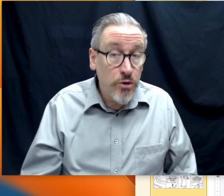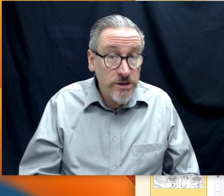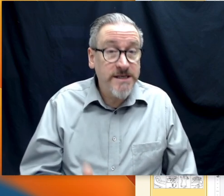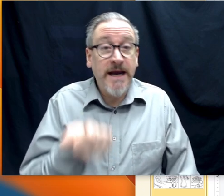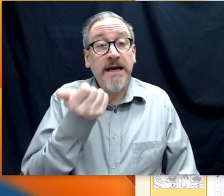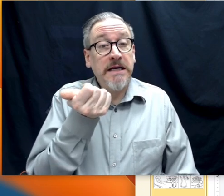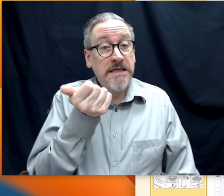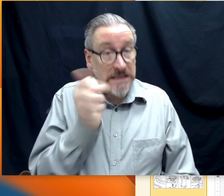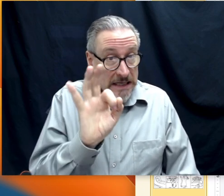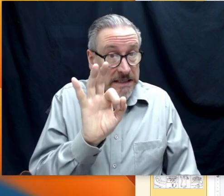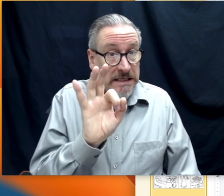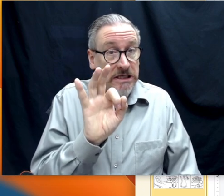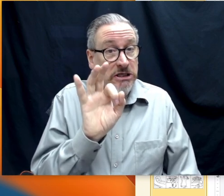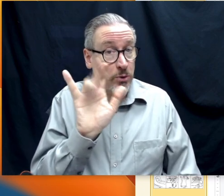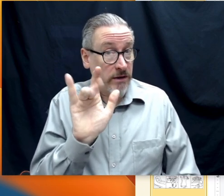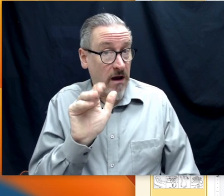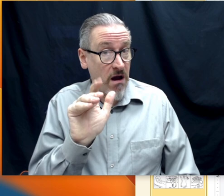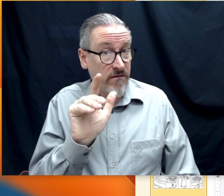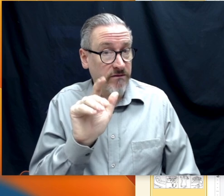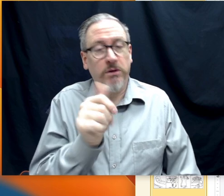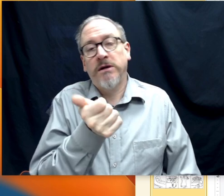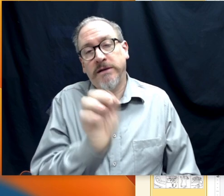You could say